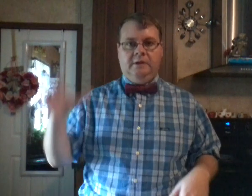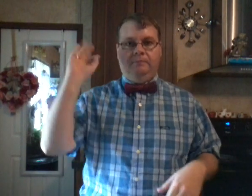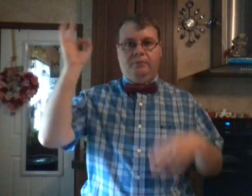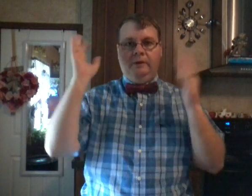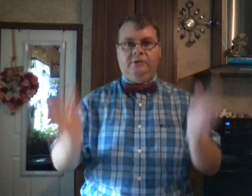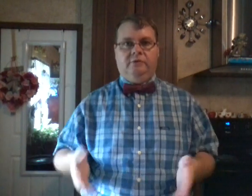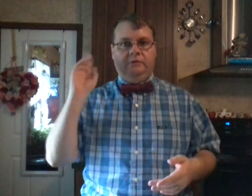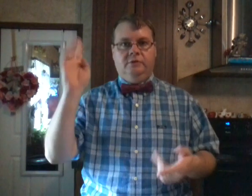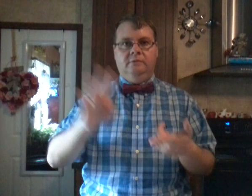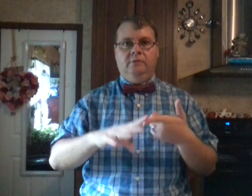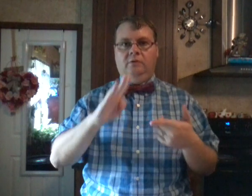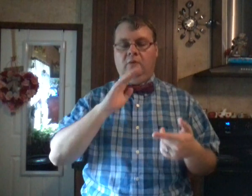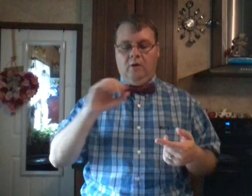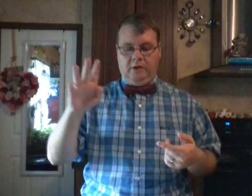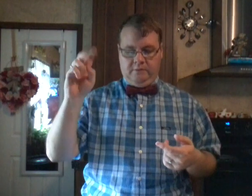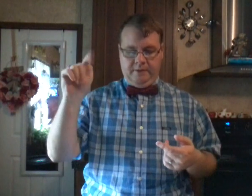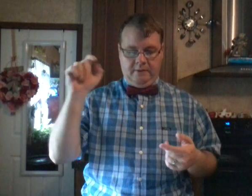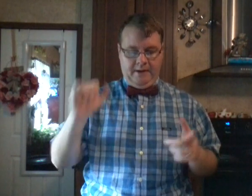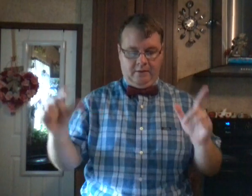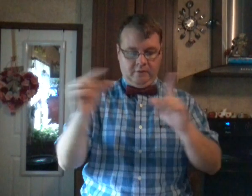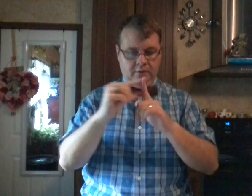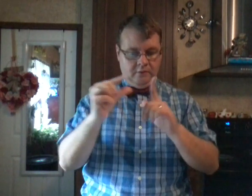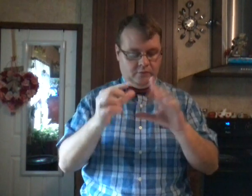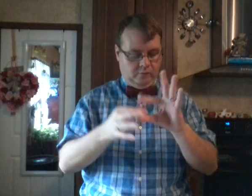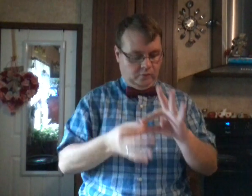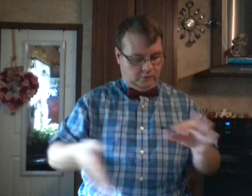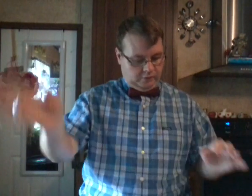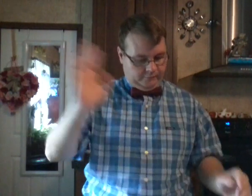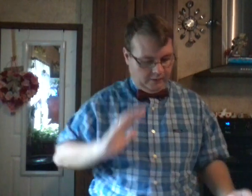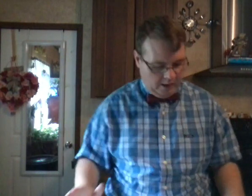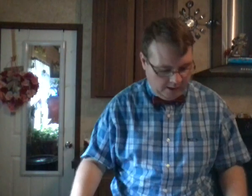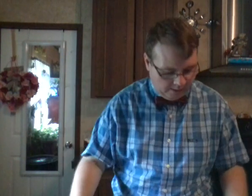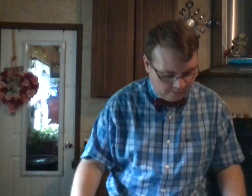You know, see, preachers, you know, are to be about the word of God.